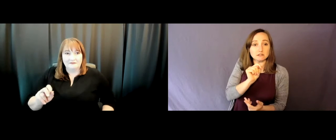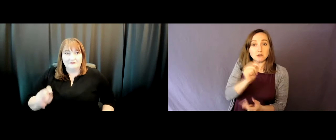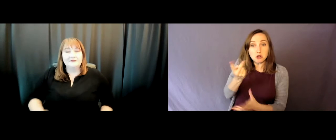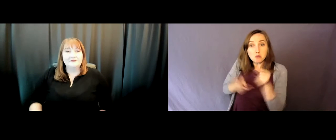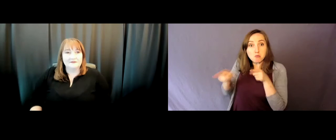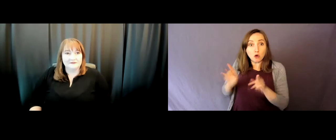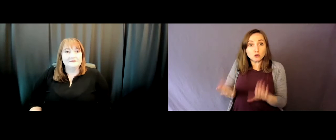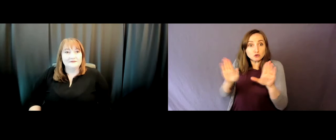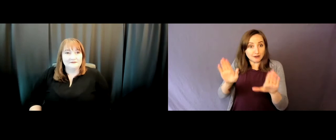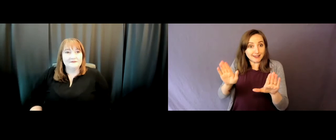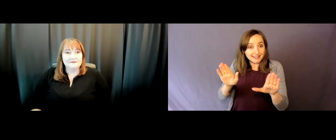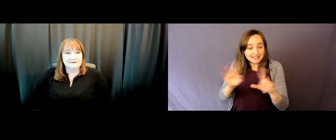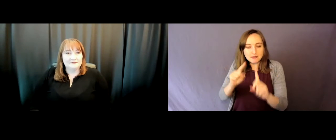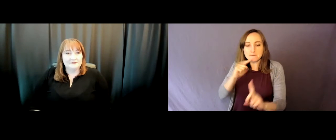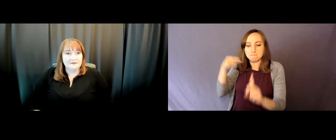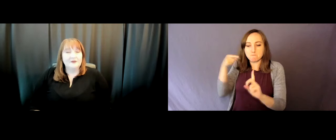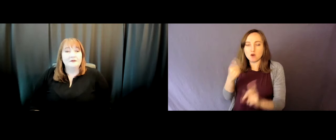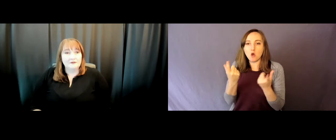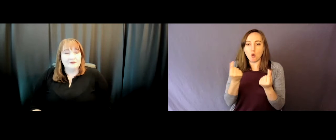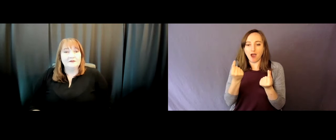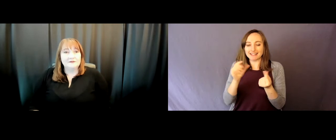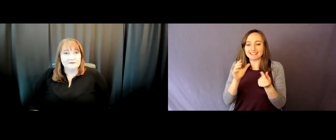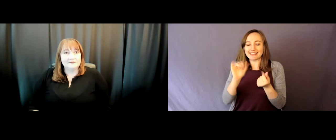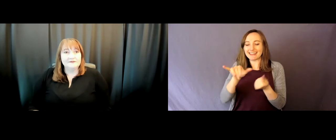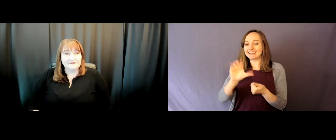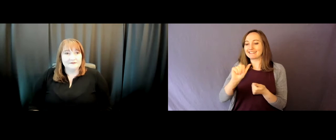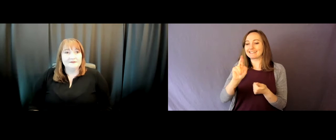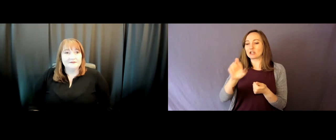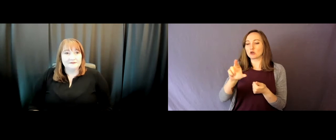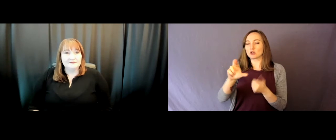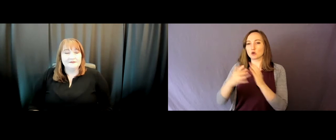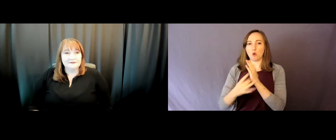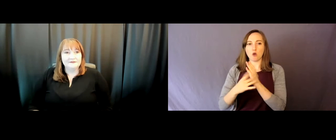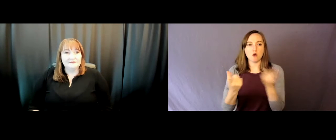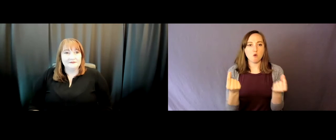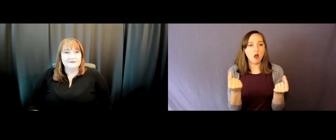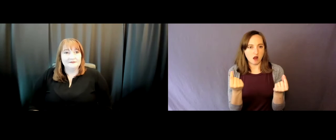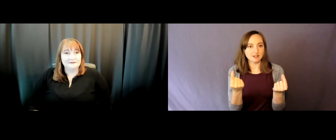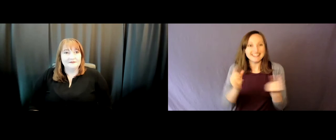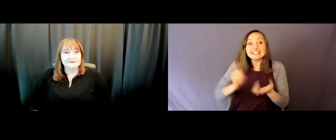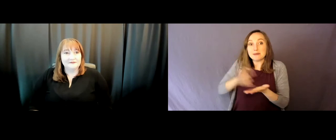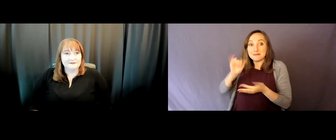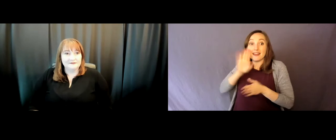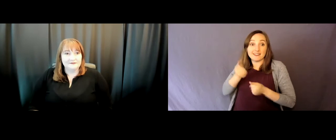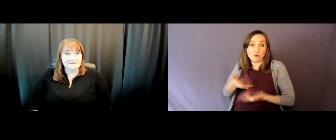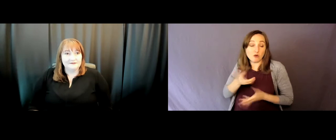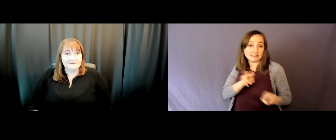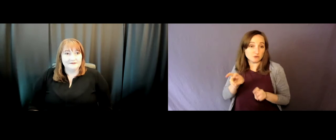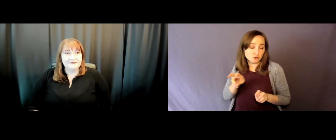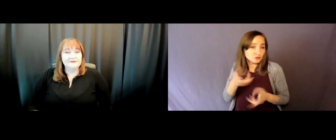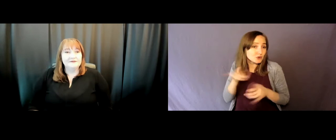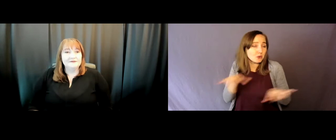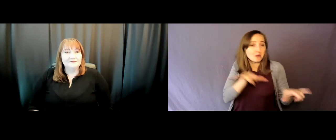is what is it carried in? What oil is it carried in? Sometimes that's where you have the issue. Even humans